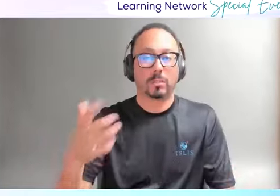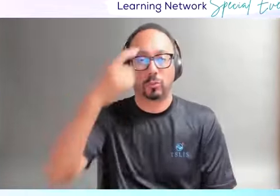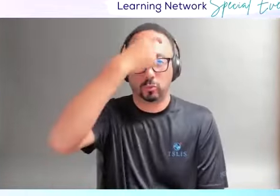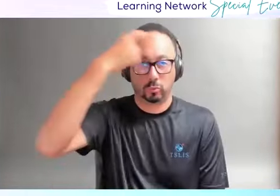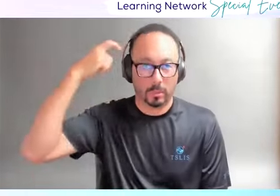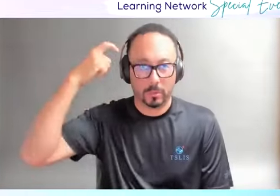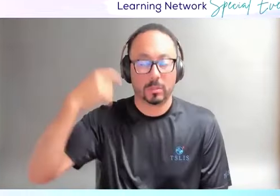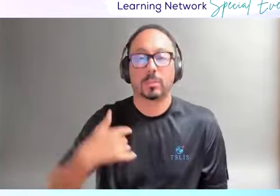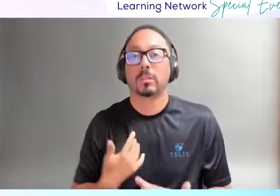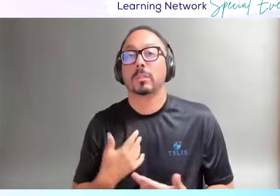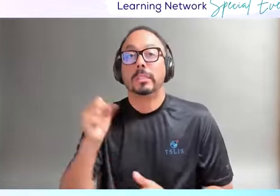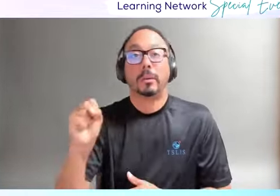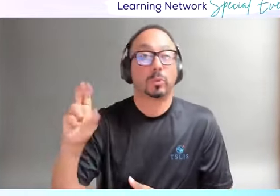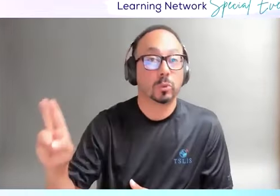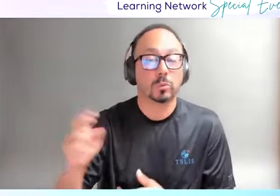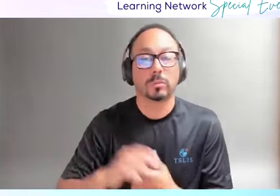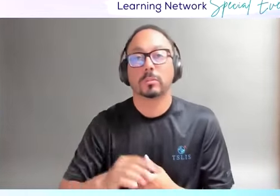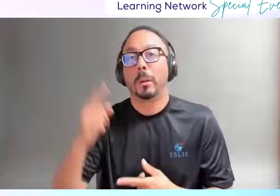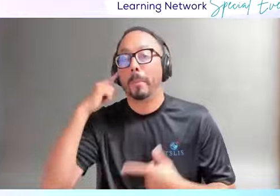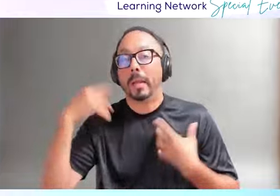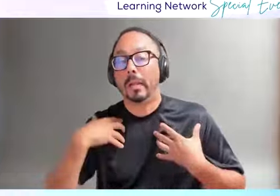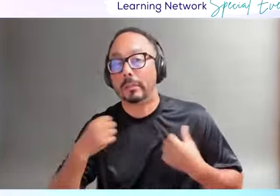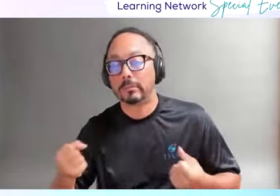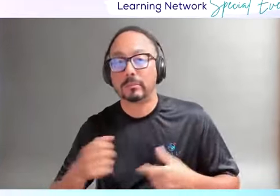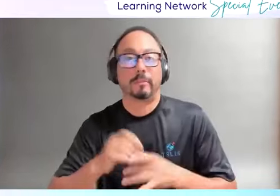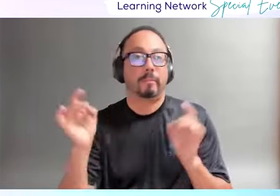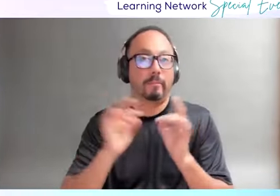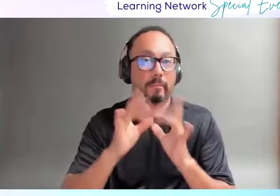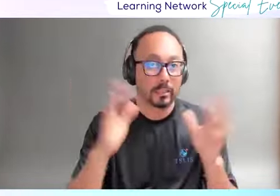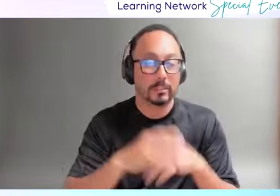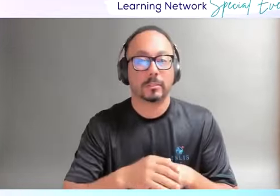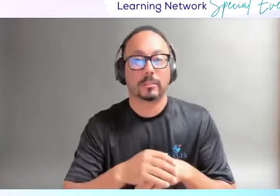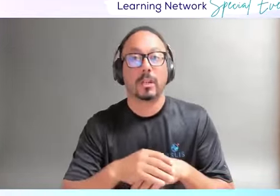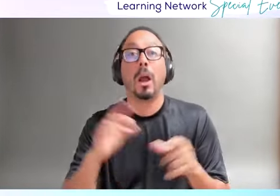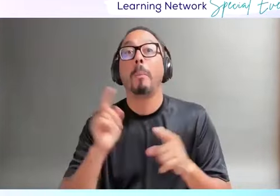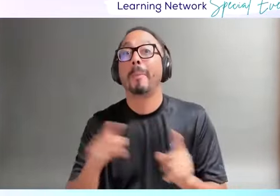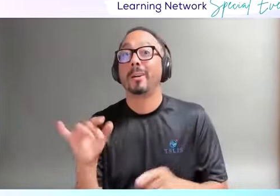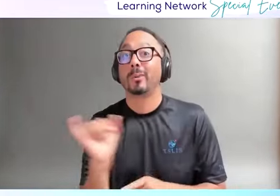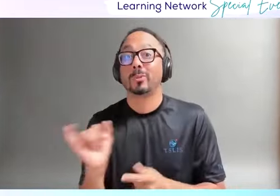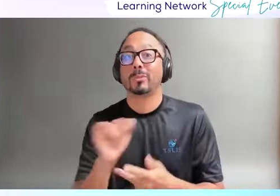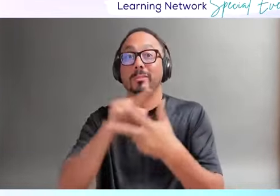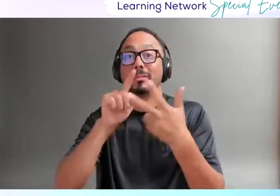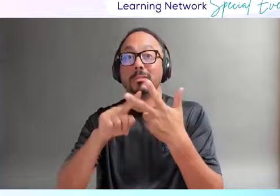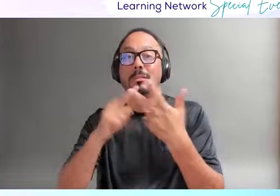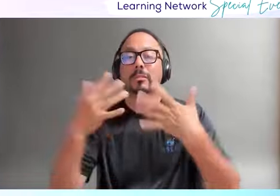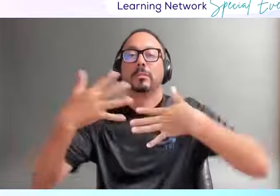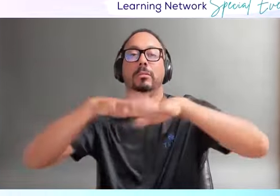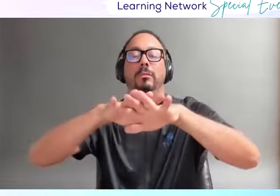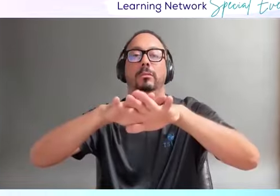health, and violence. But the issues also all overlap. We have found it in our work impossible